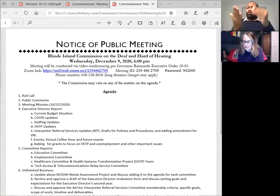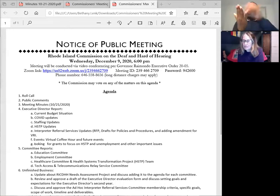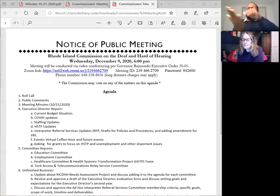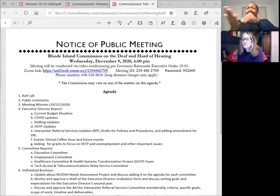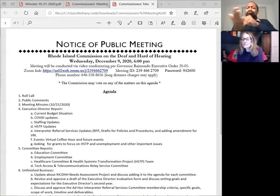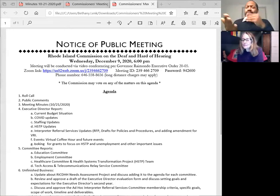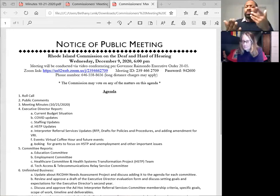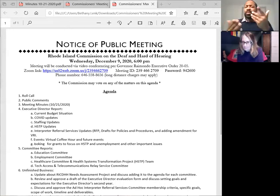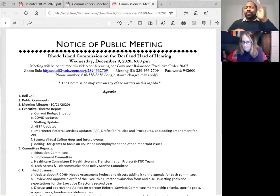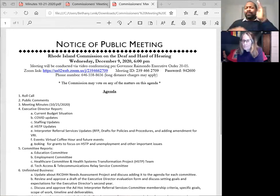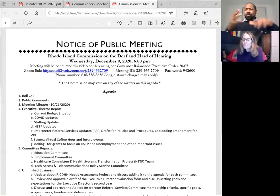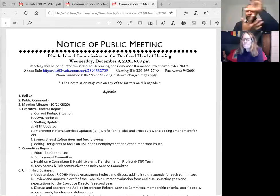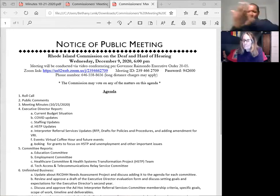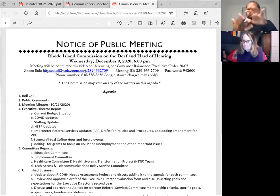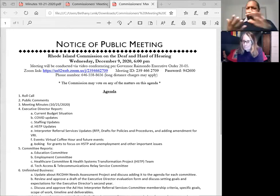process